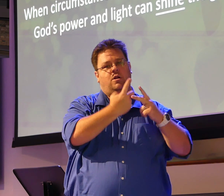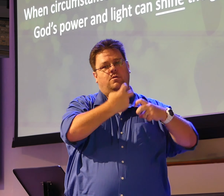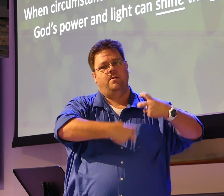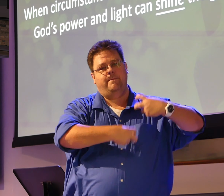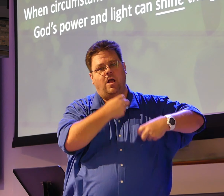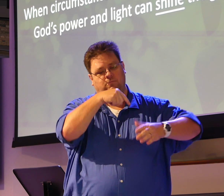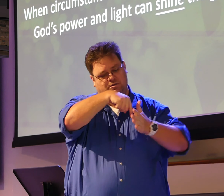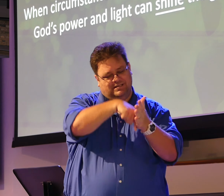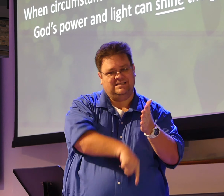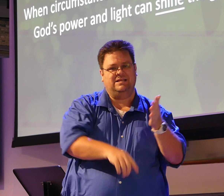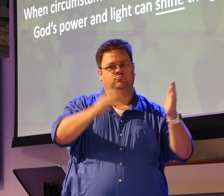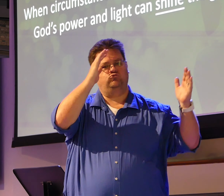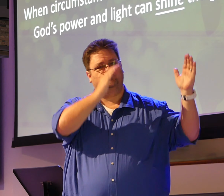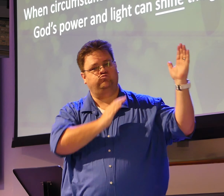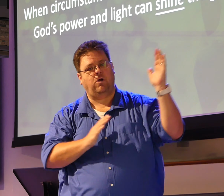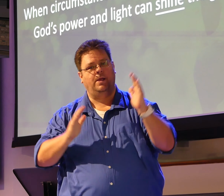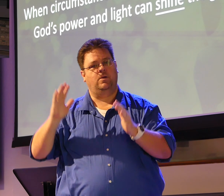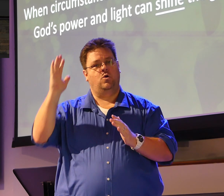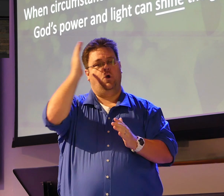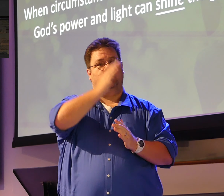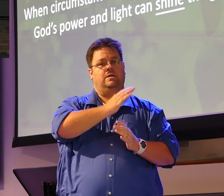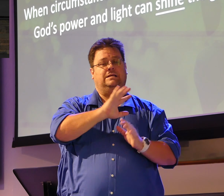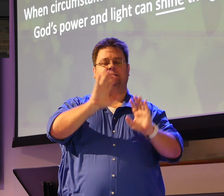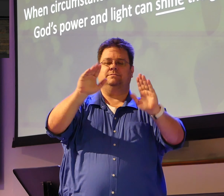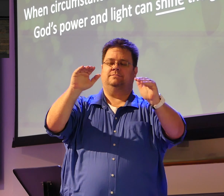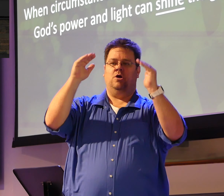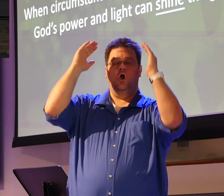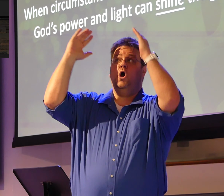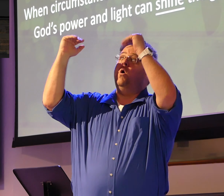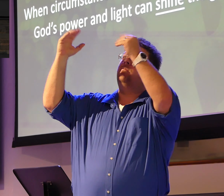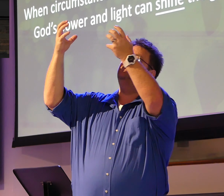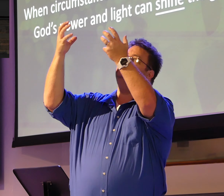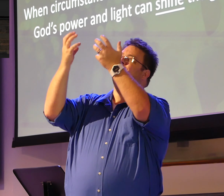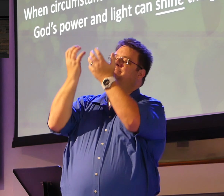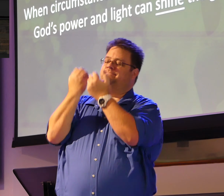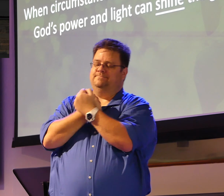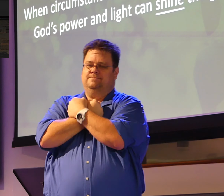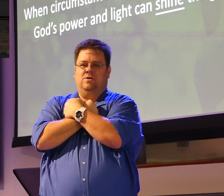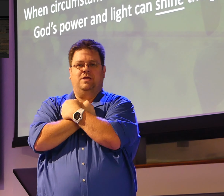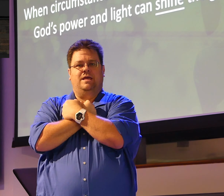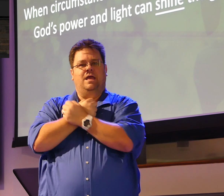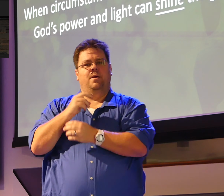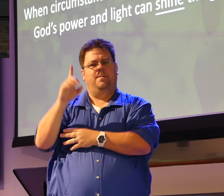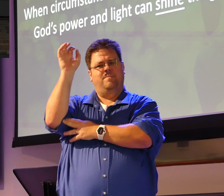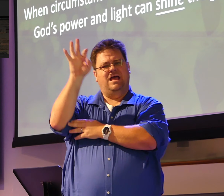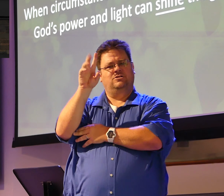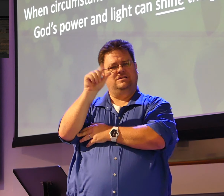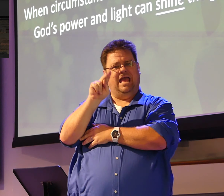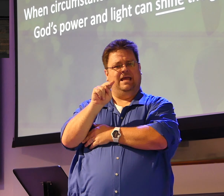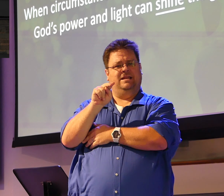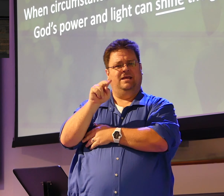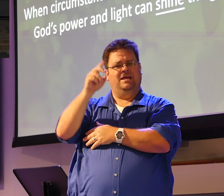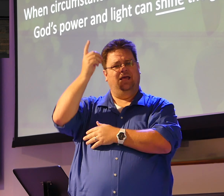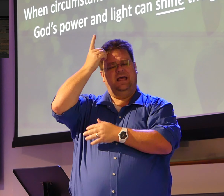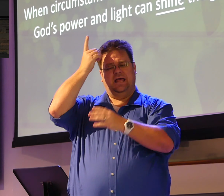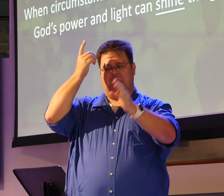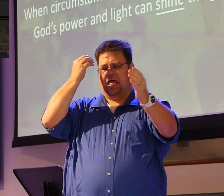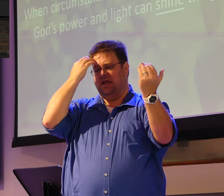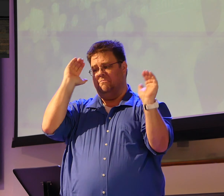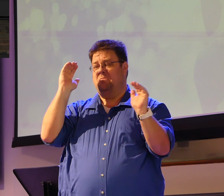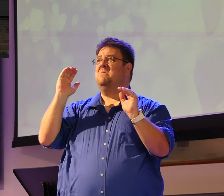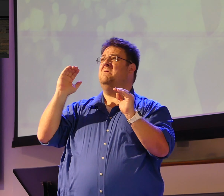with a problem or a deep trial so i want you to take hope you may be here today and you're like pastor dan